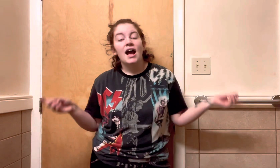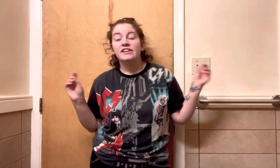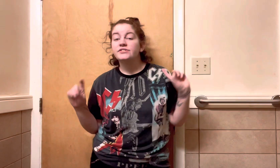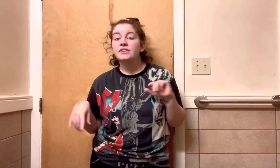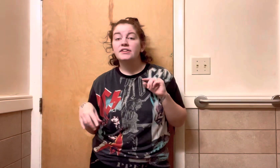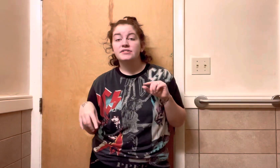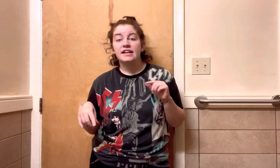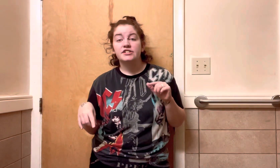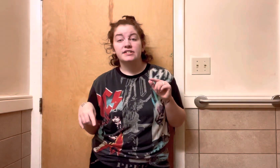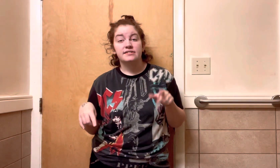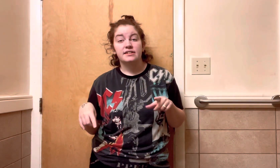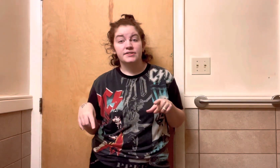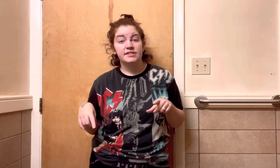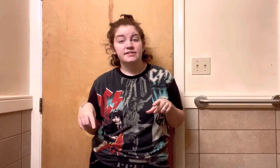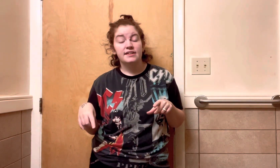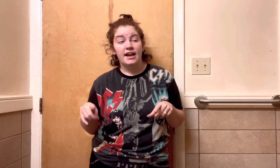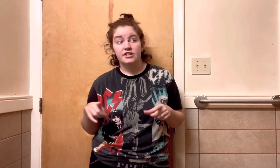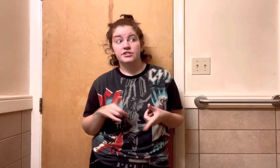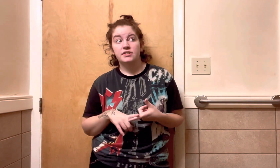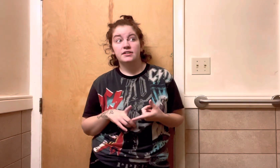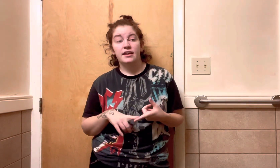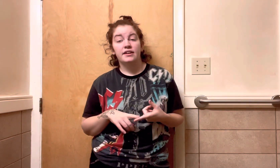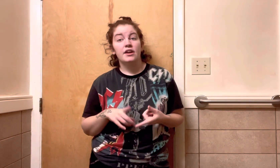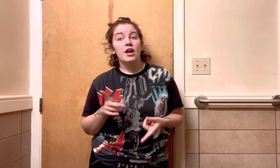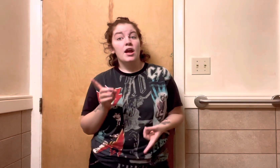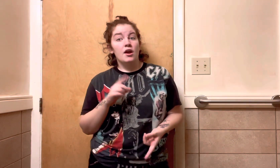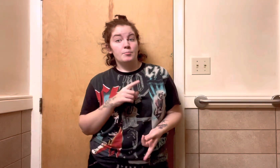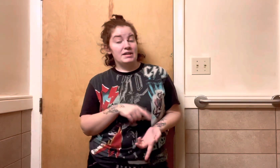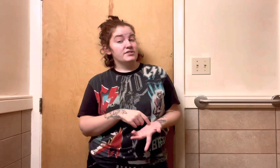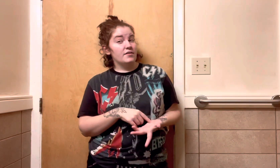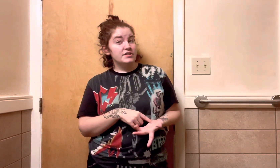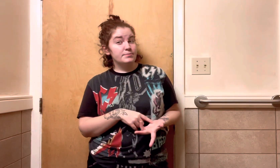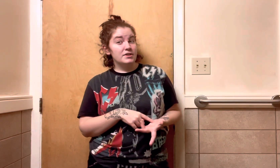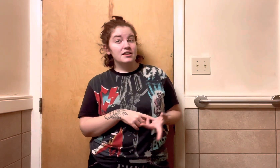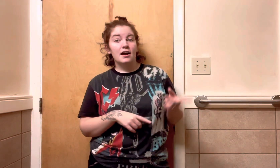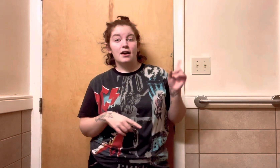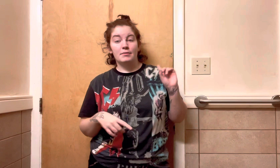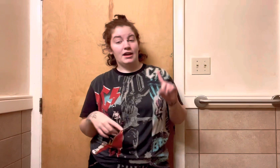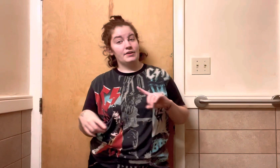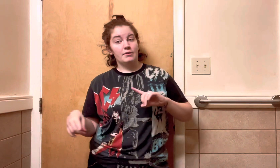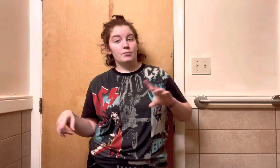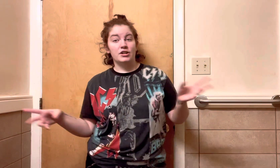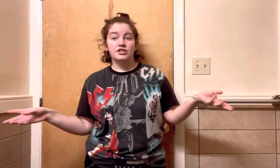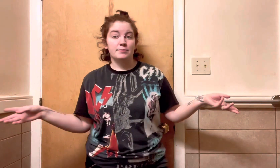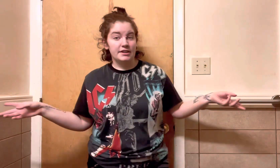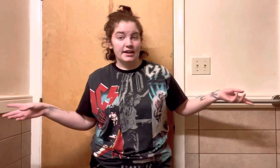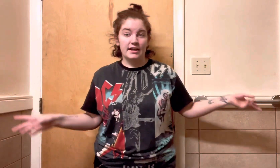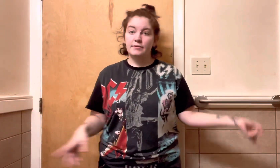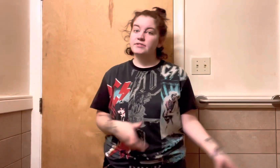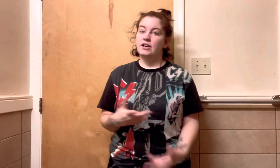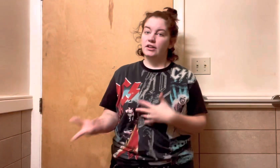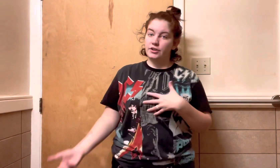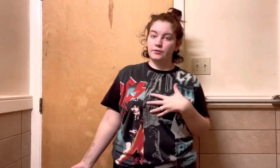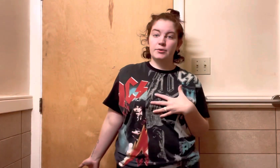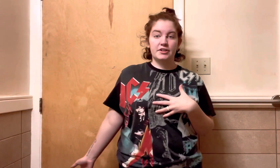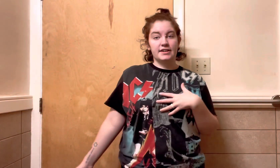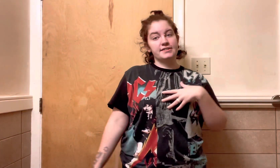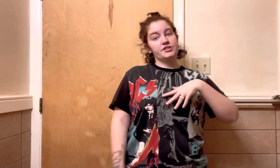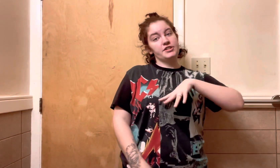I just found out there's actually a series actually like based off this book. I have not watched it but yeah it was a Colleen Hubert book. guys should